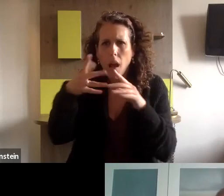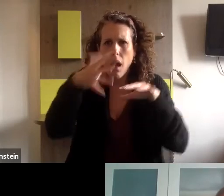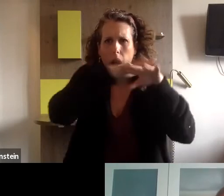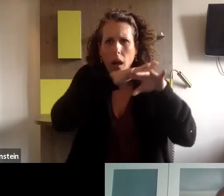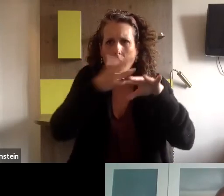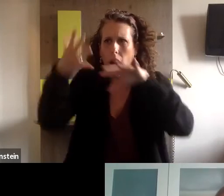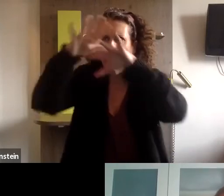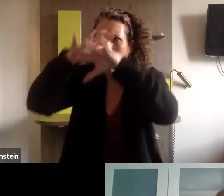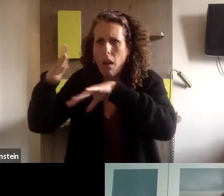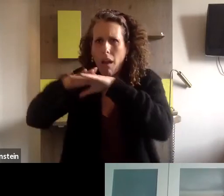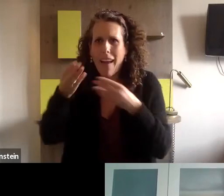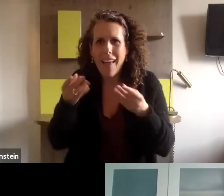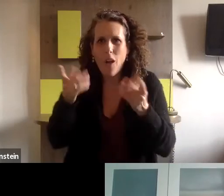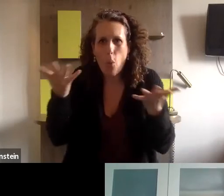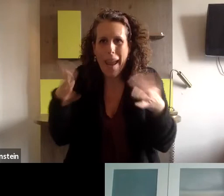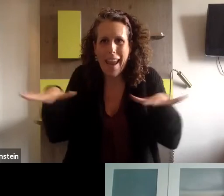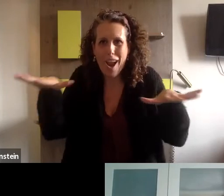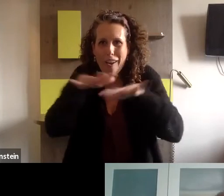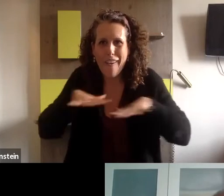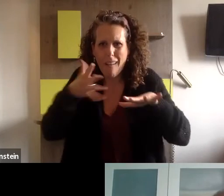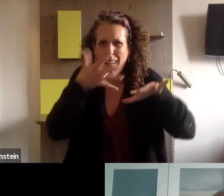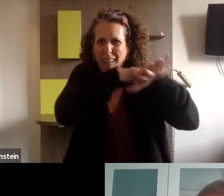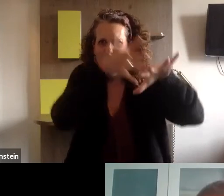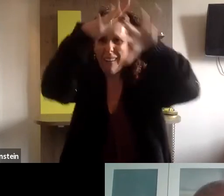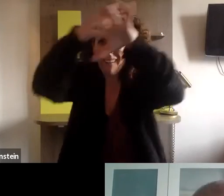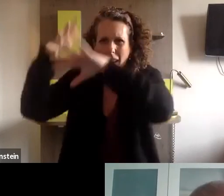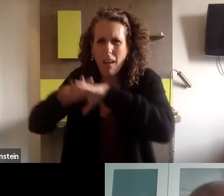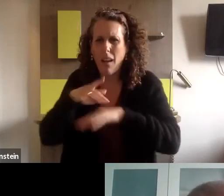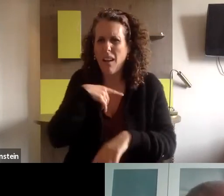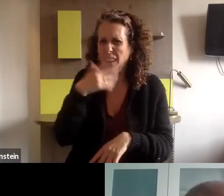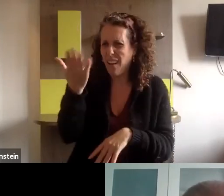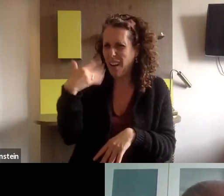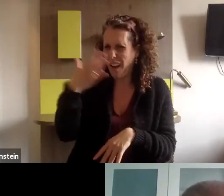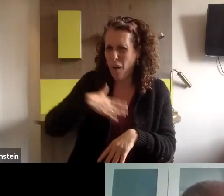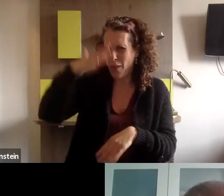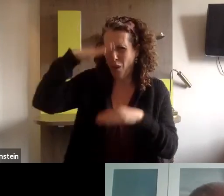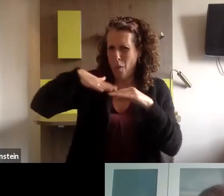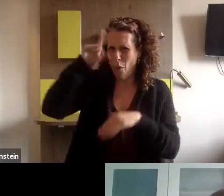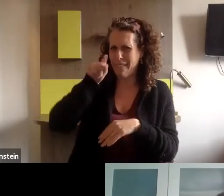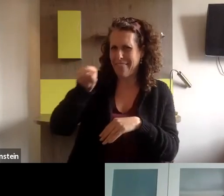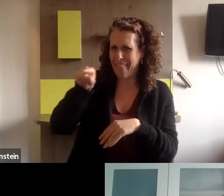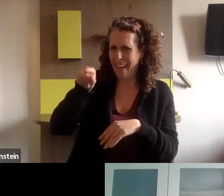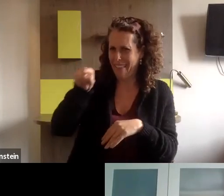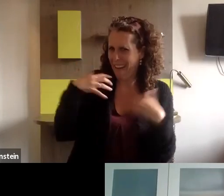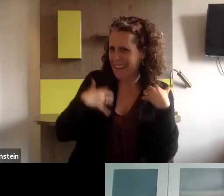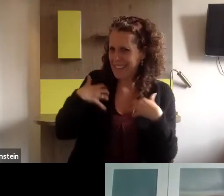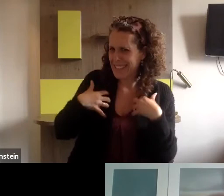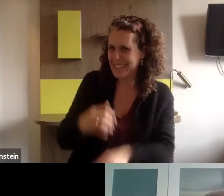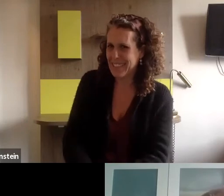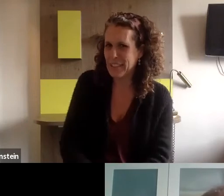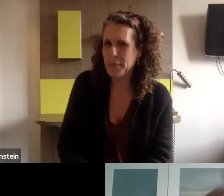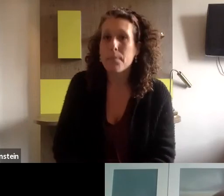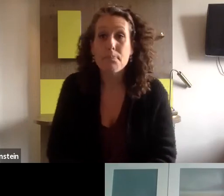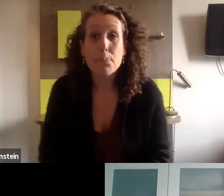languages spoken in Switzerland. Exactly. So can you tell us a little bit more about this? It's basically, we have